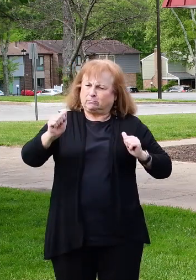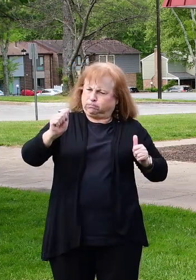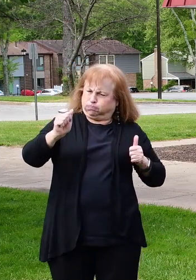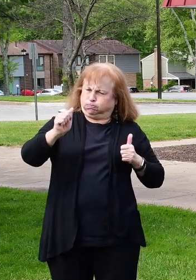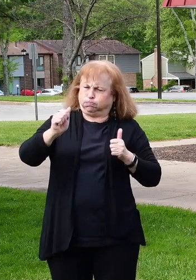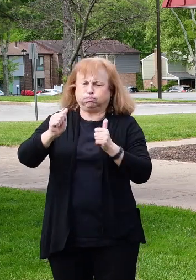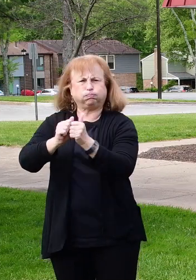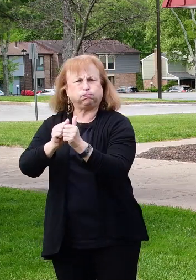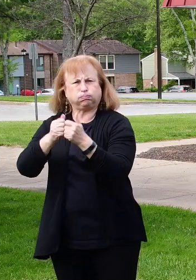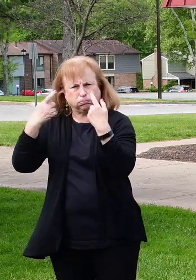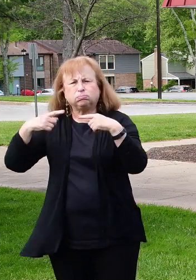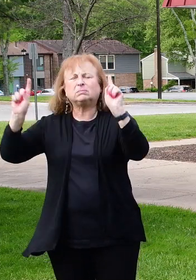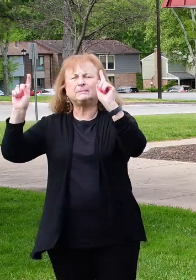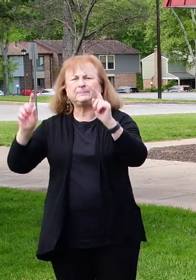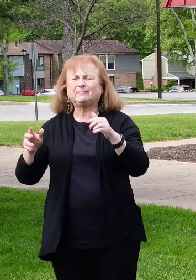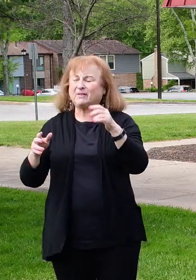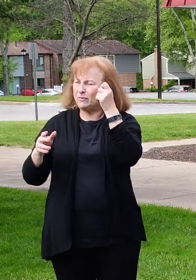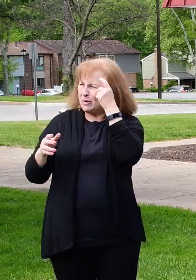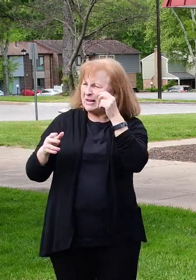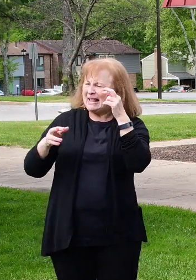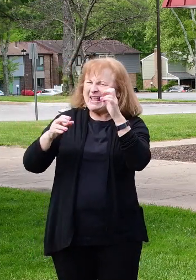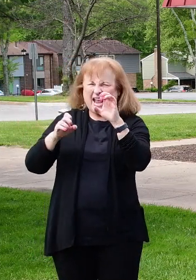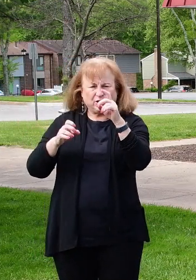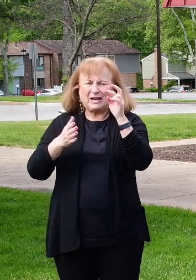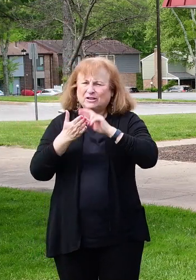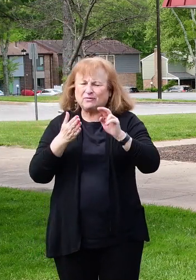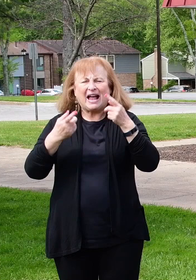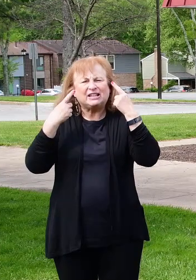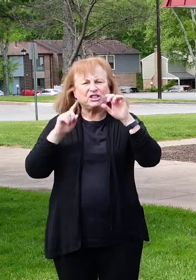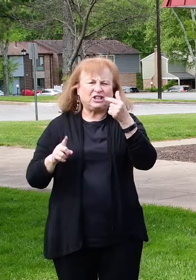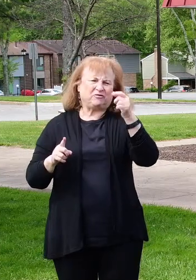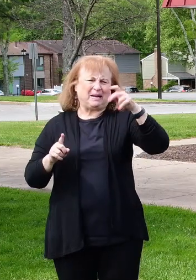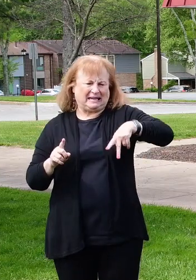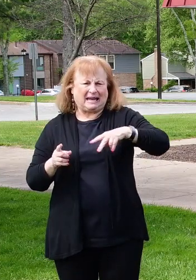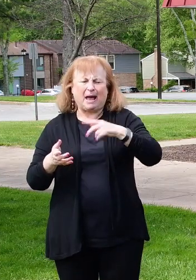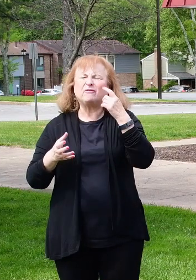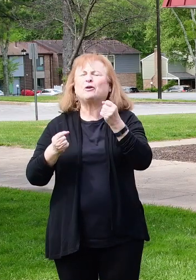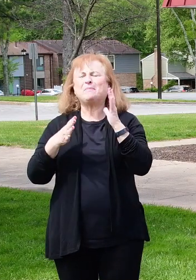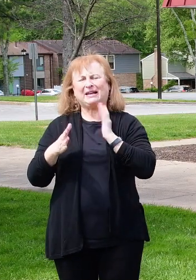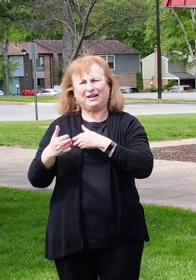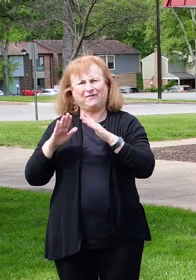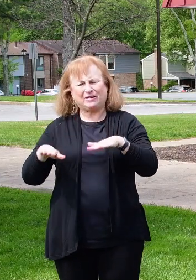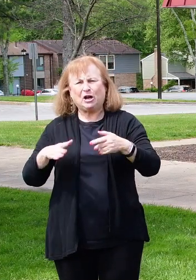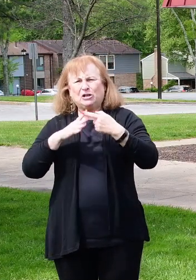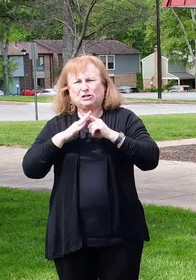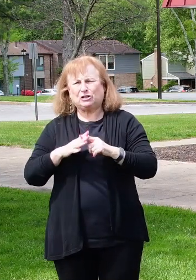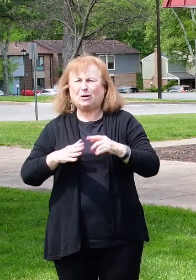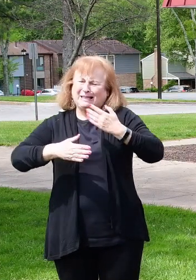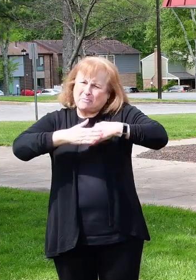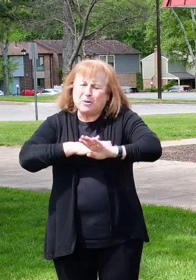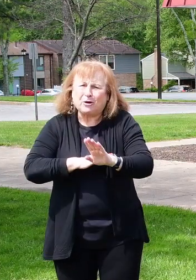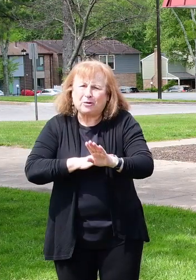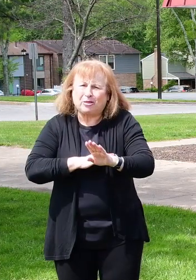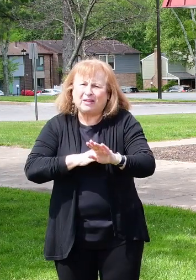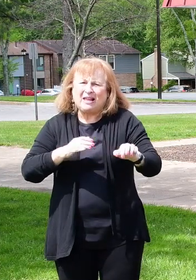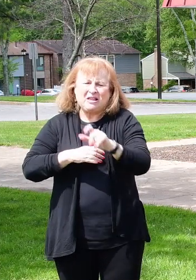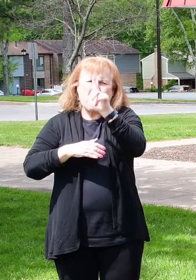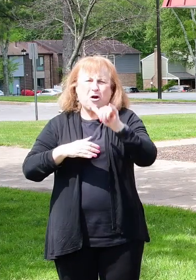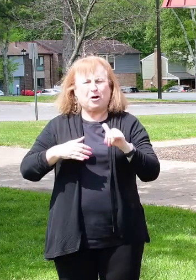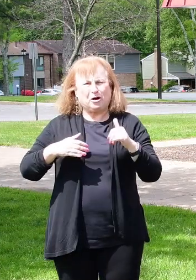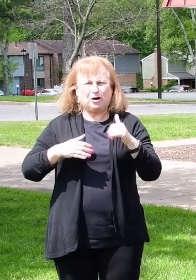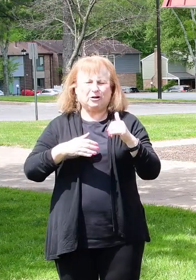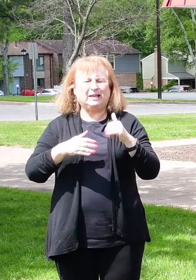gap. And if you understand the educational research, the achievement gap for many of our children starts at birth. And the earlier